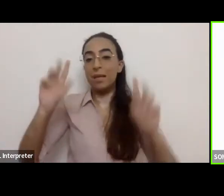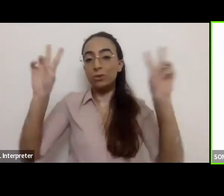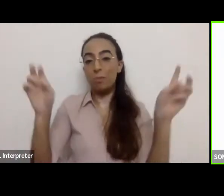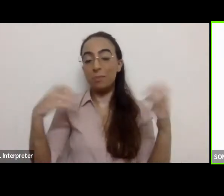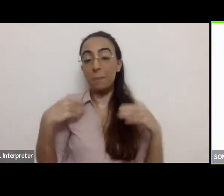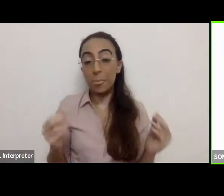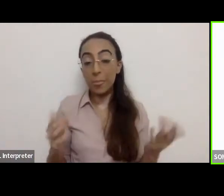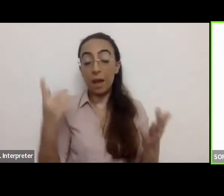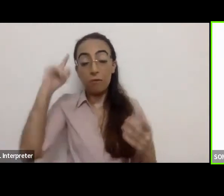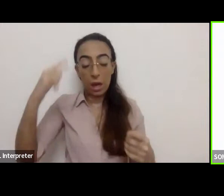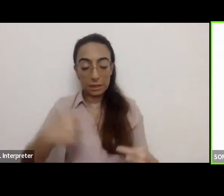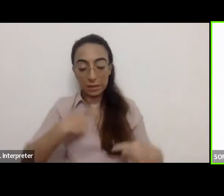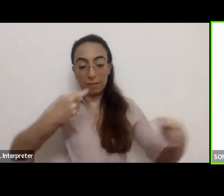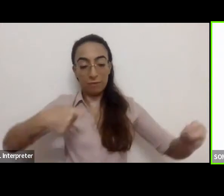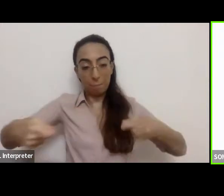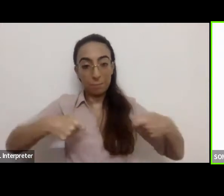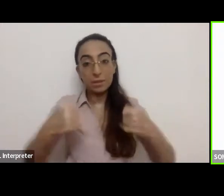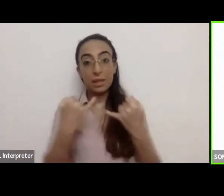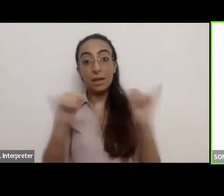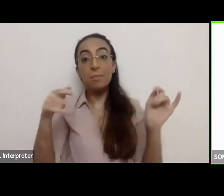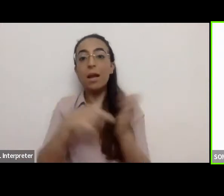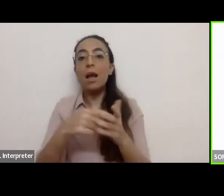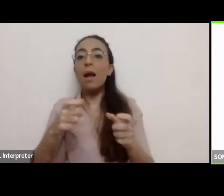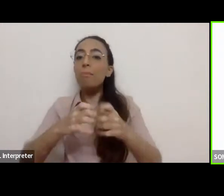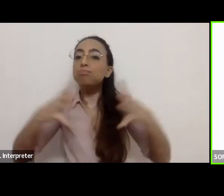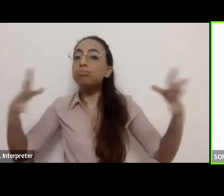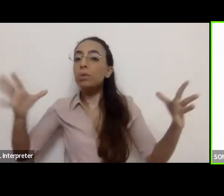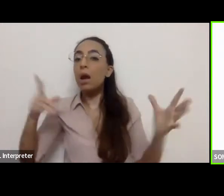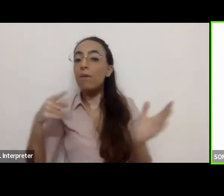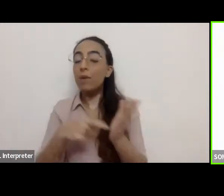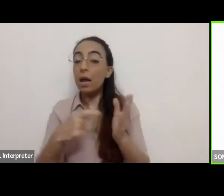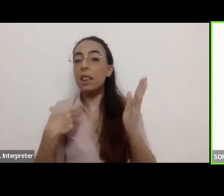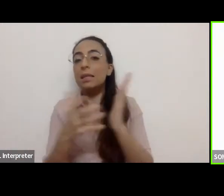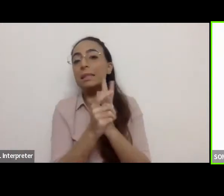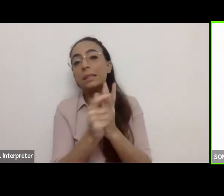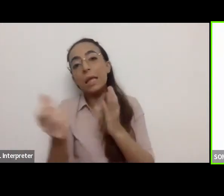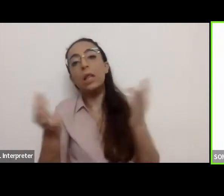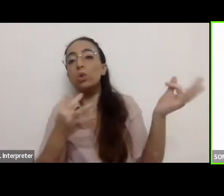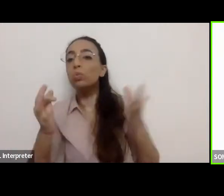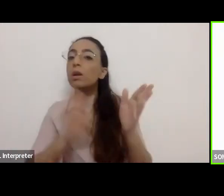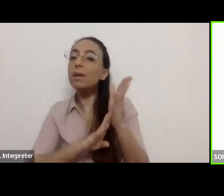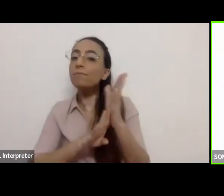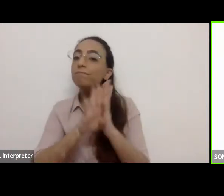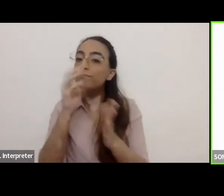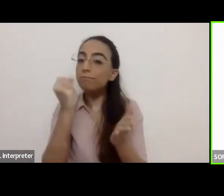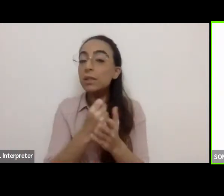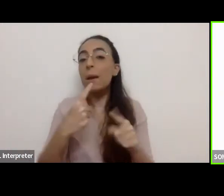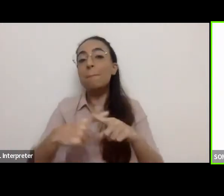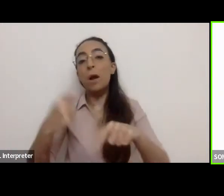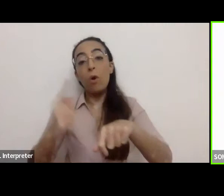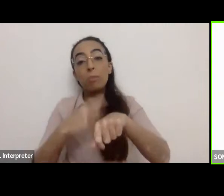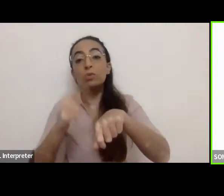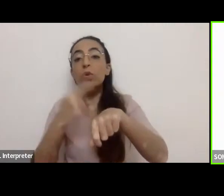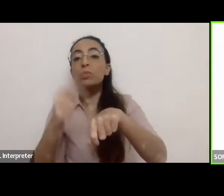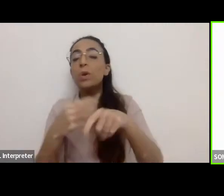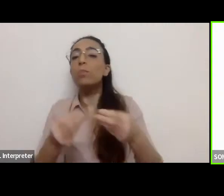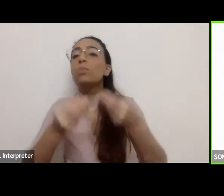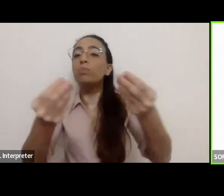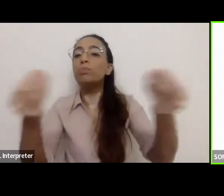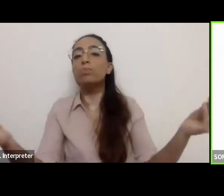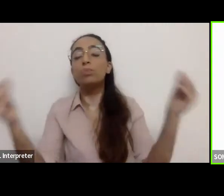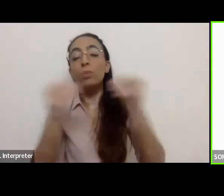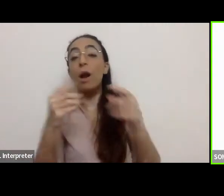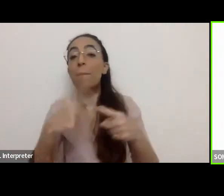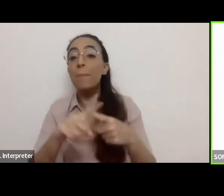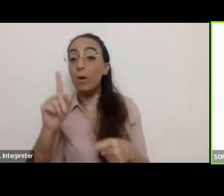very large area. Of course, it would need skills that we need to develop and opportunities that are there, but I think the awardees have shown